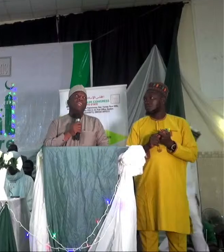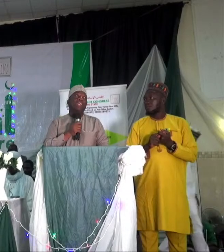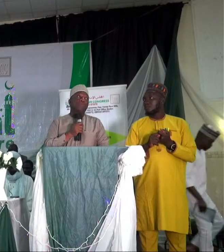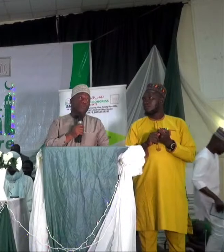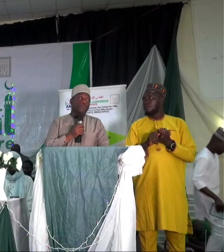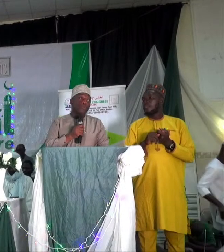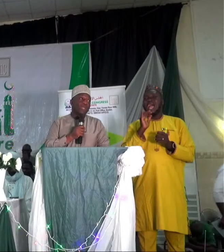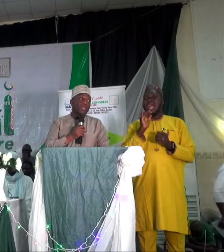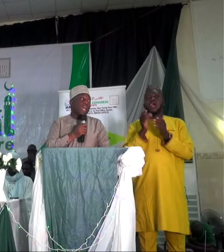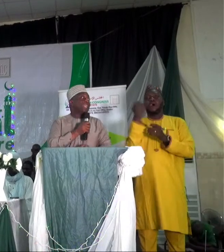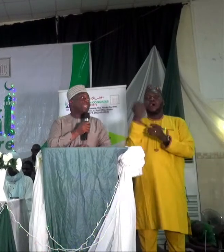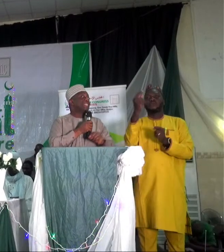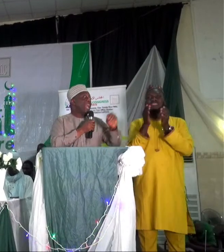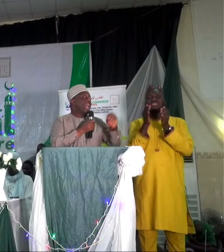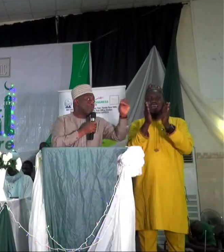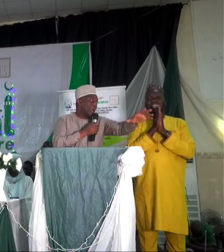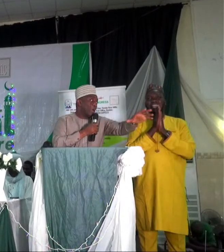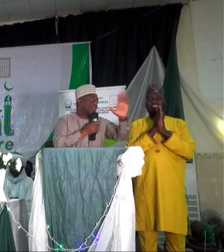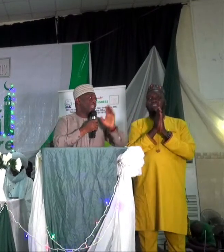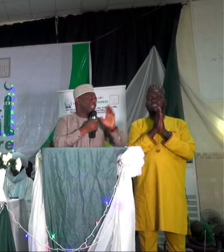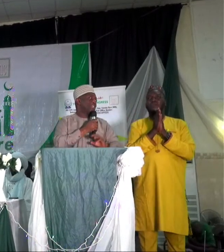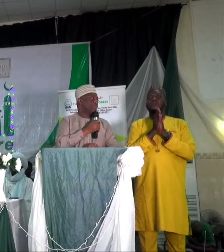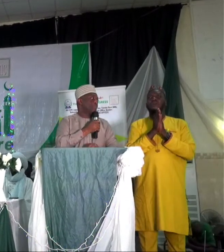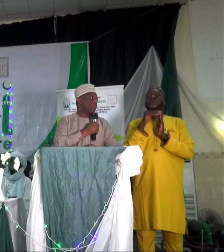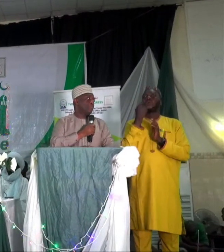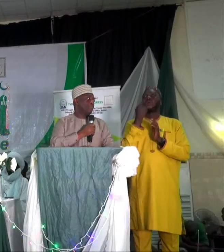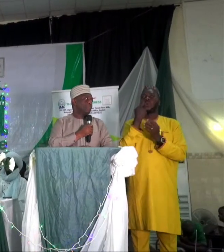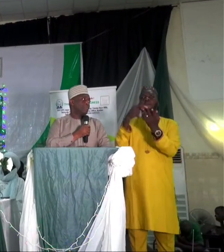ask people, tani Nigeria dun ma bo se ri.